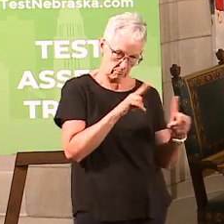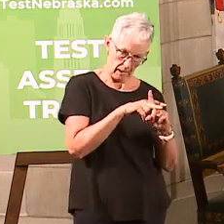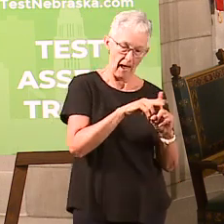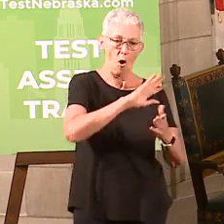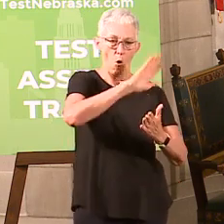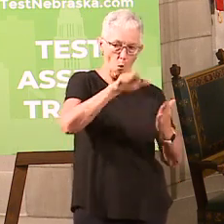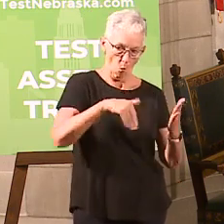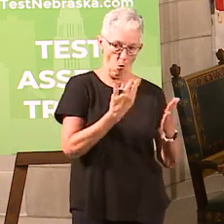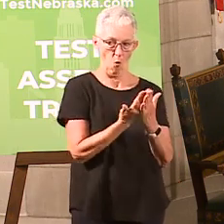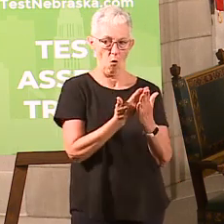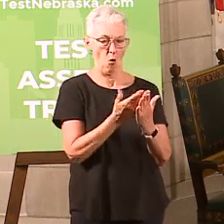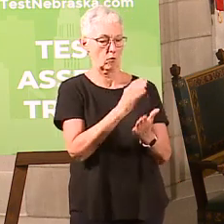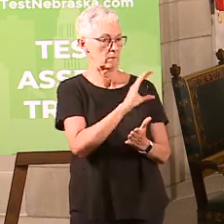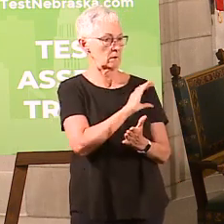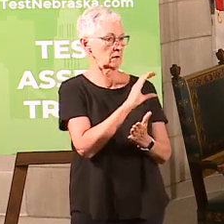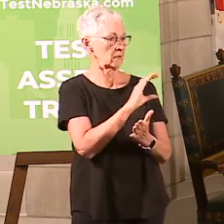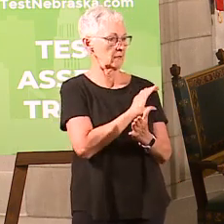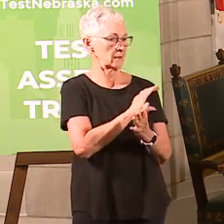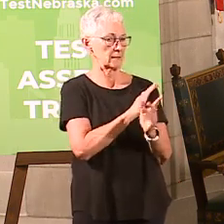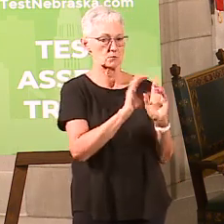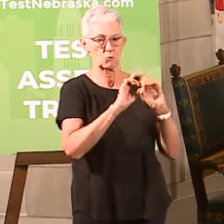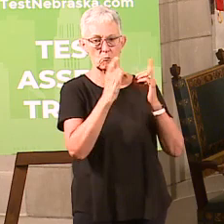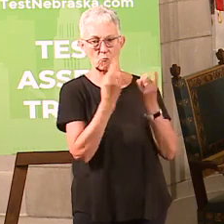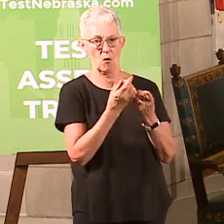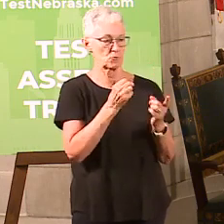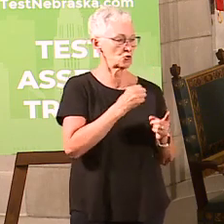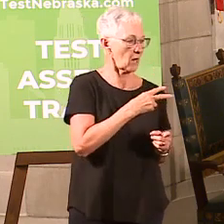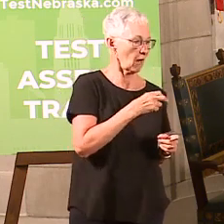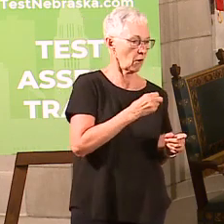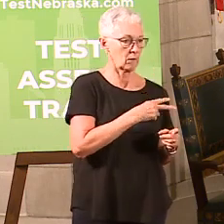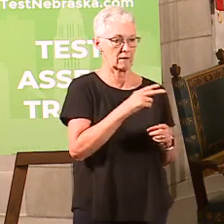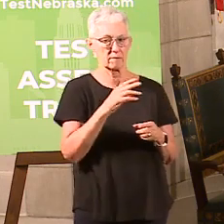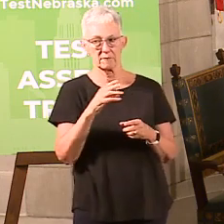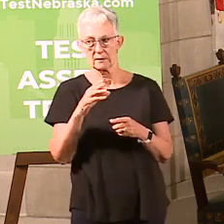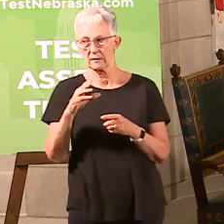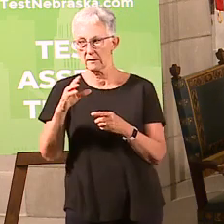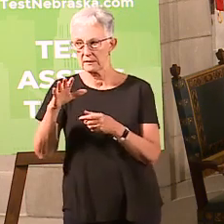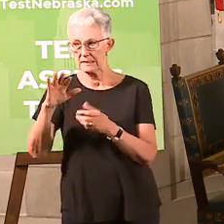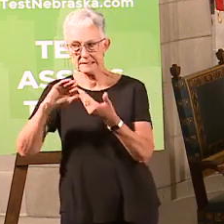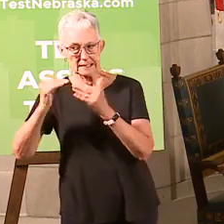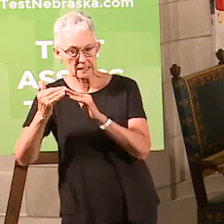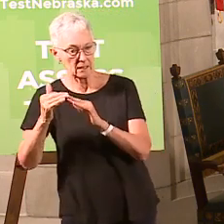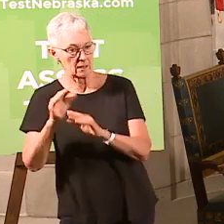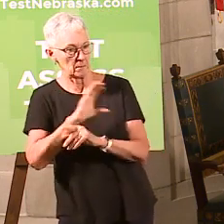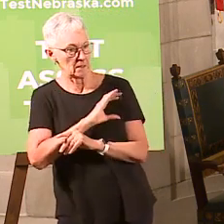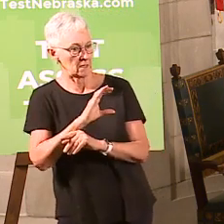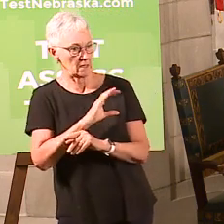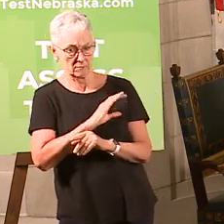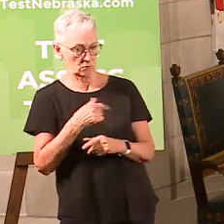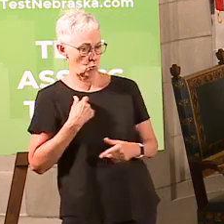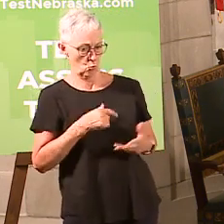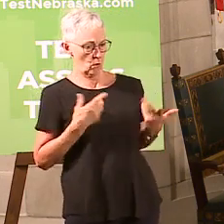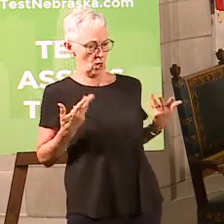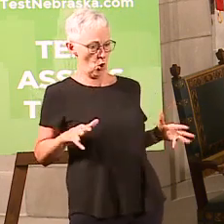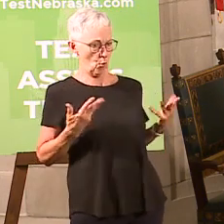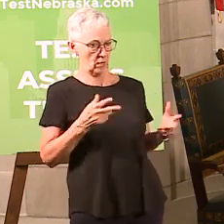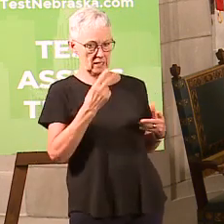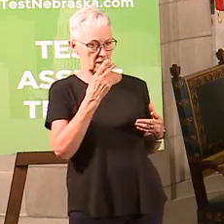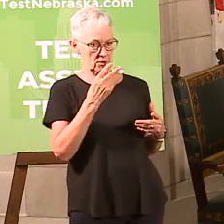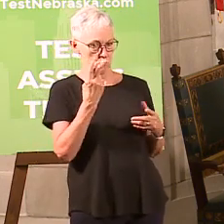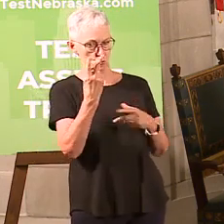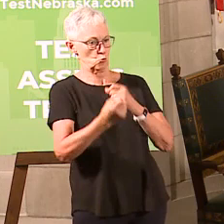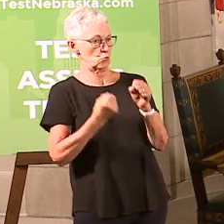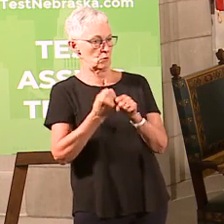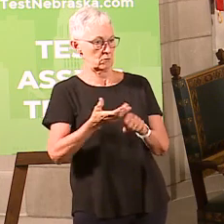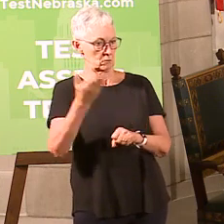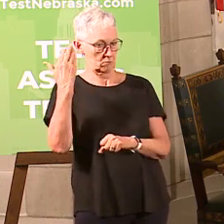help hold police accountable in every law enforcement agency. So we were ahead of the game going back 2 years ago to be able to help bring